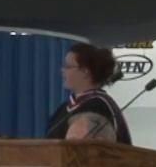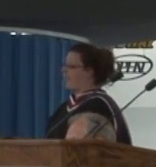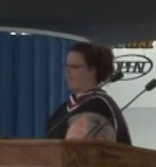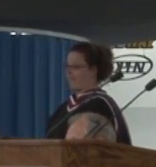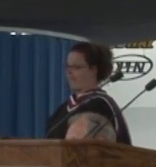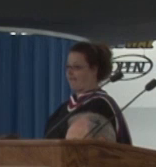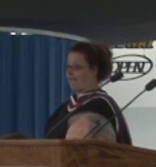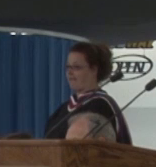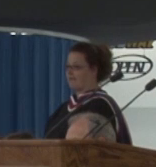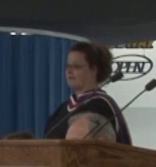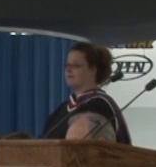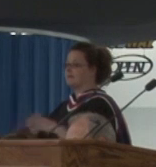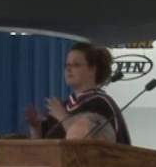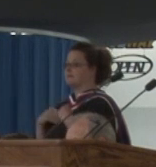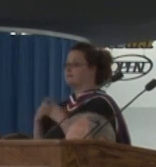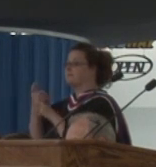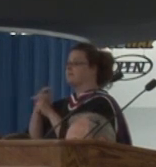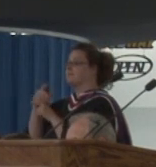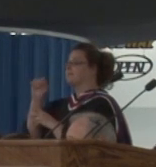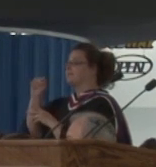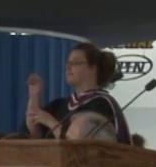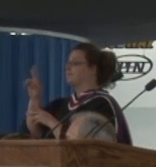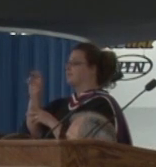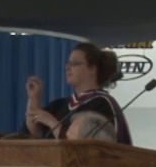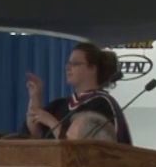Accepting on behalf of Aaron Murray